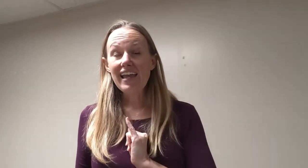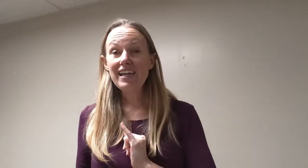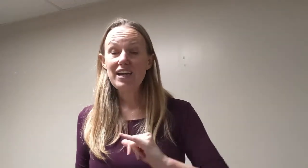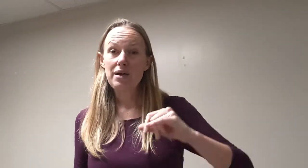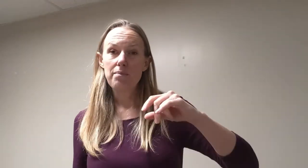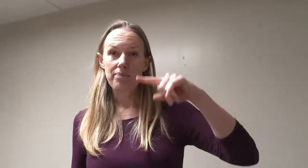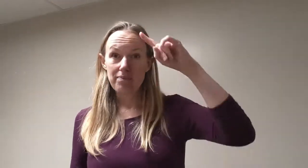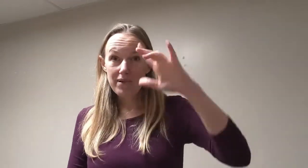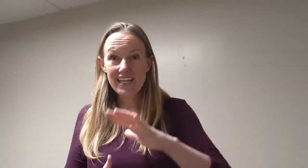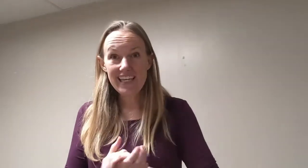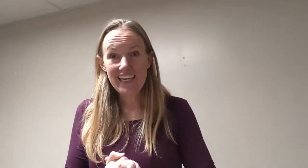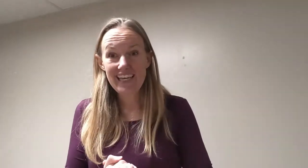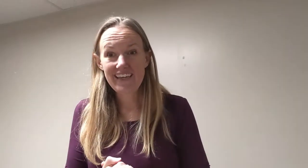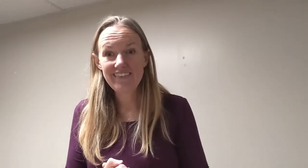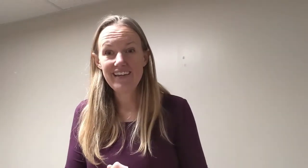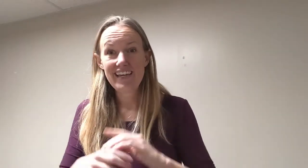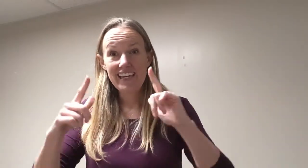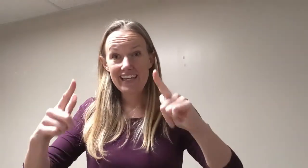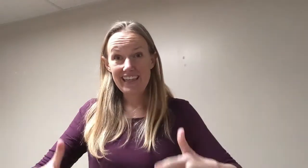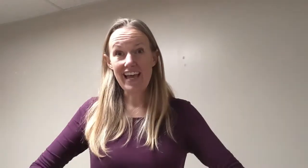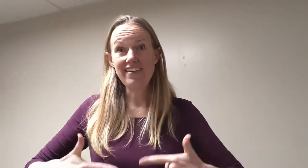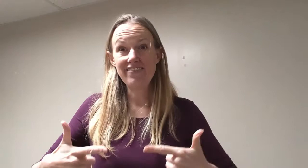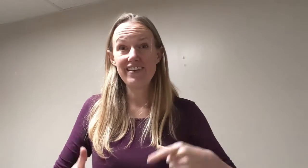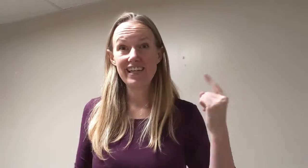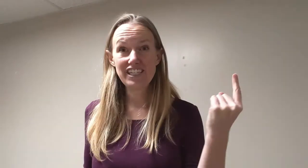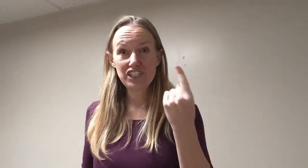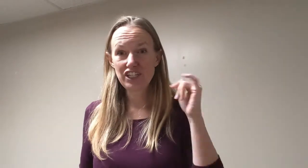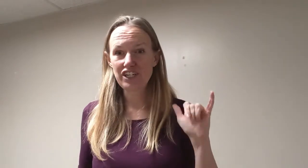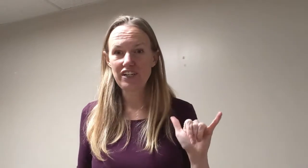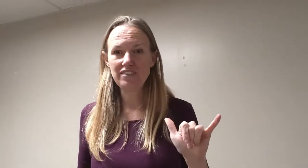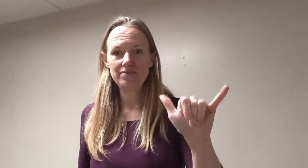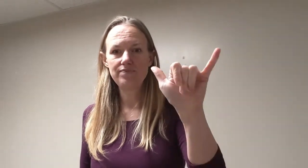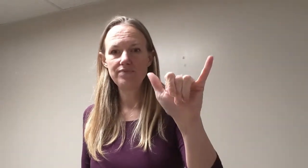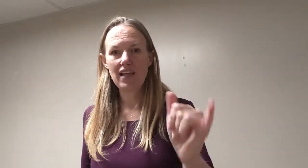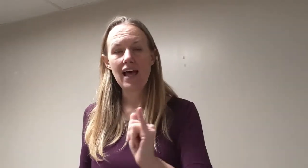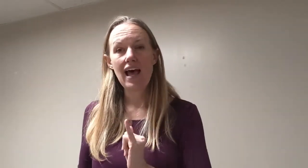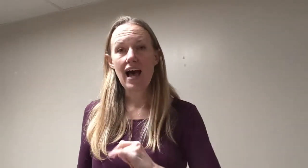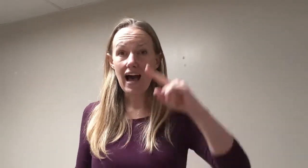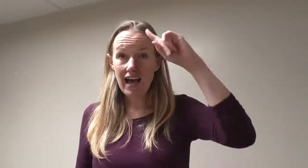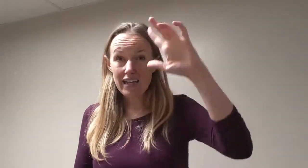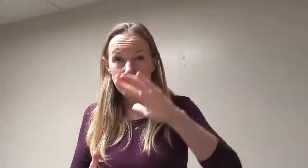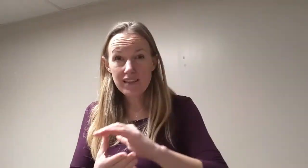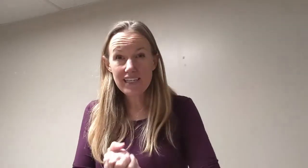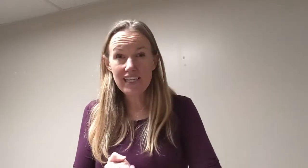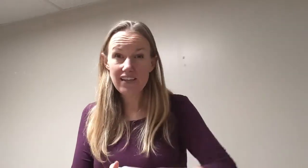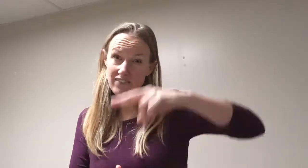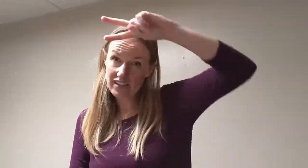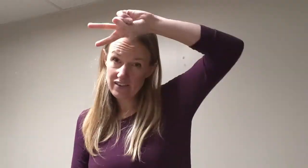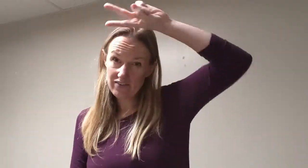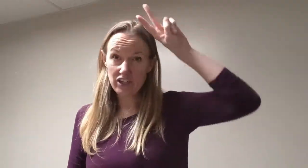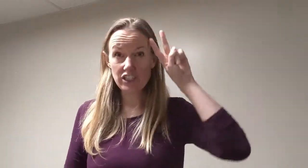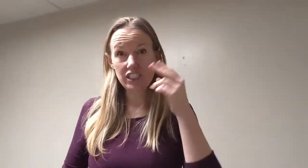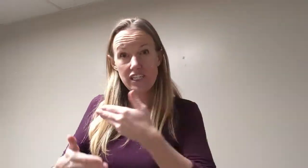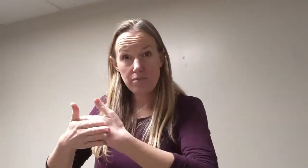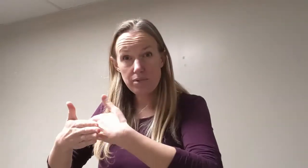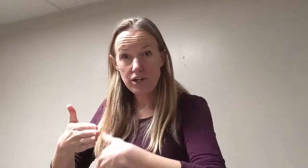I believe in life eternal. I believe in the virgin